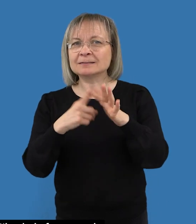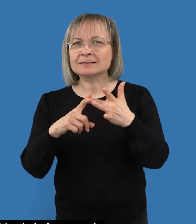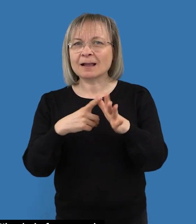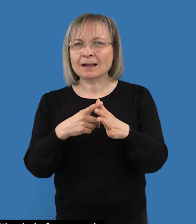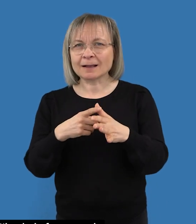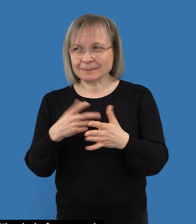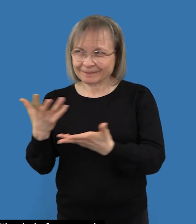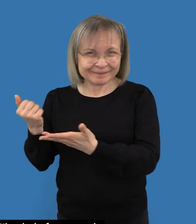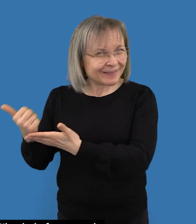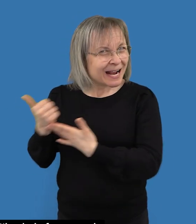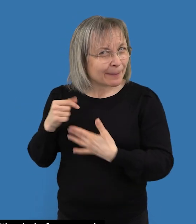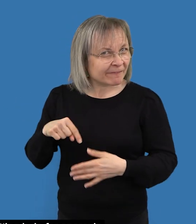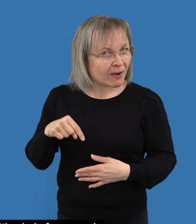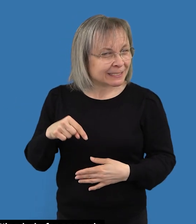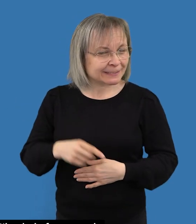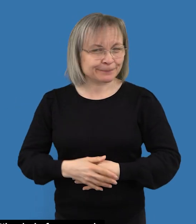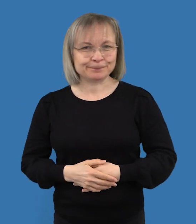Getting help for anorexia.